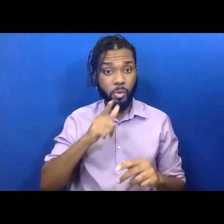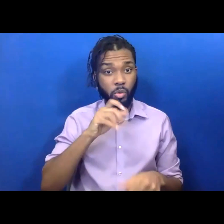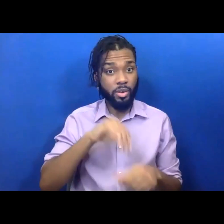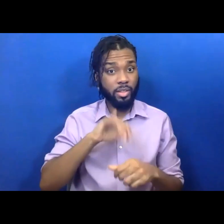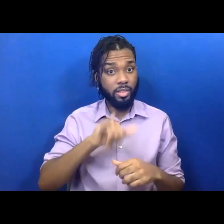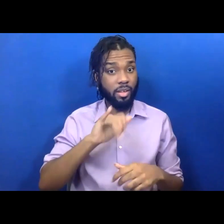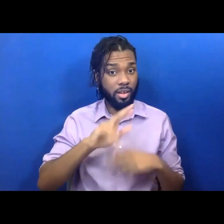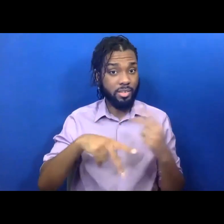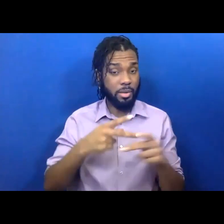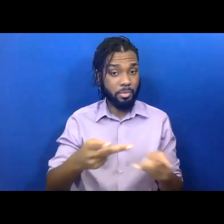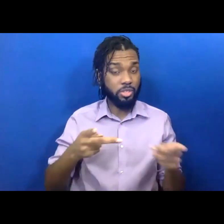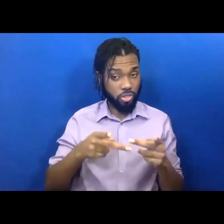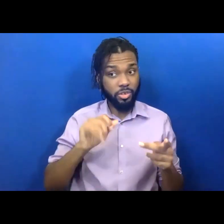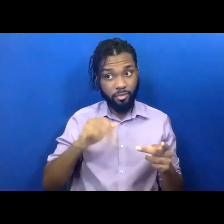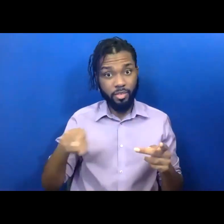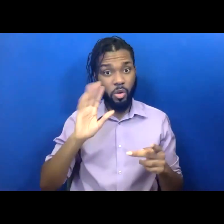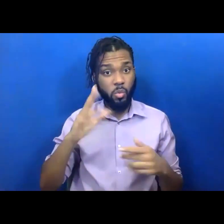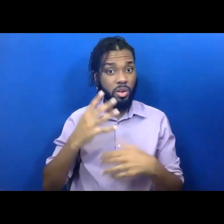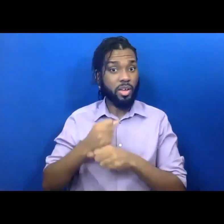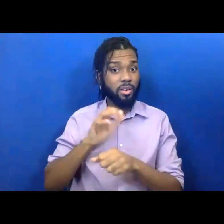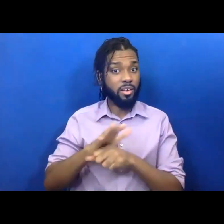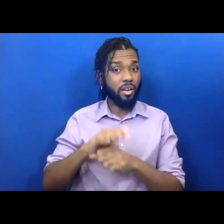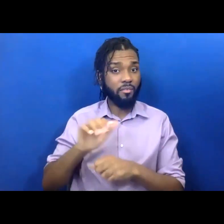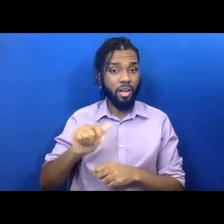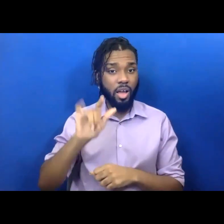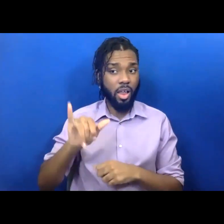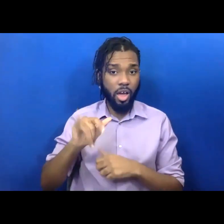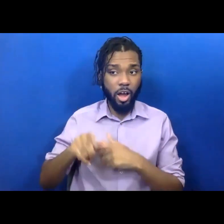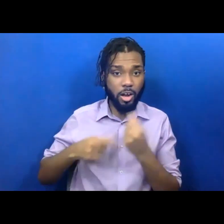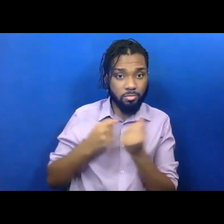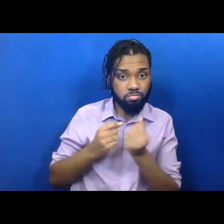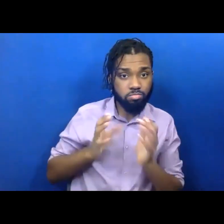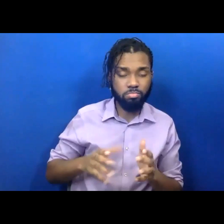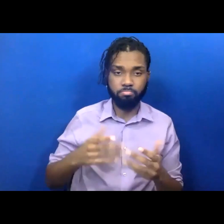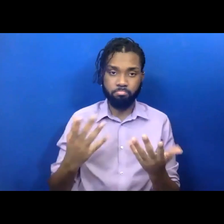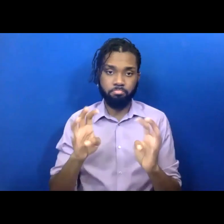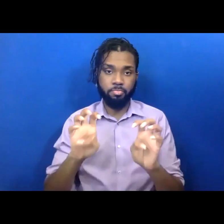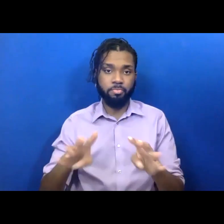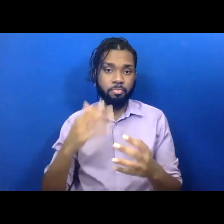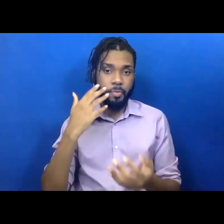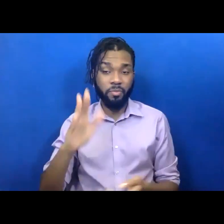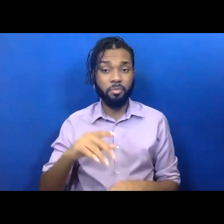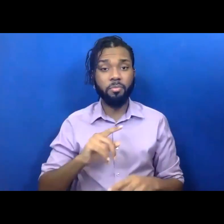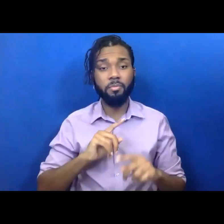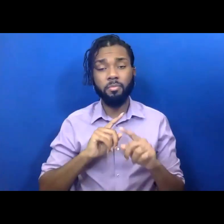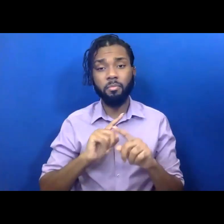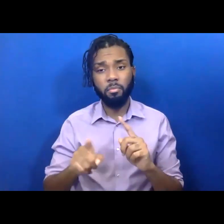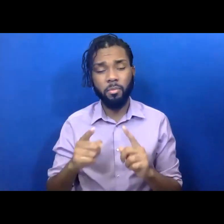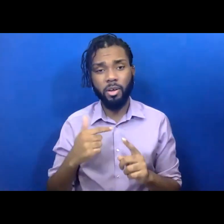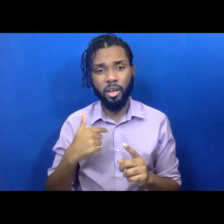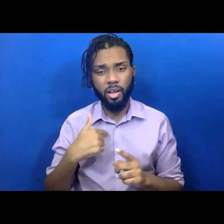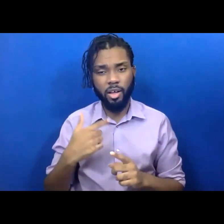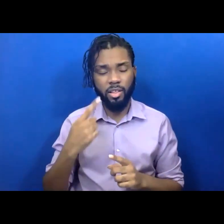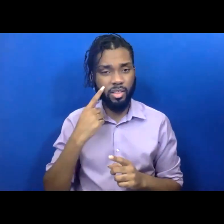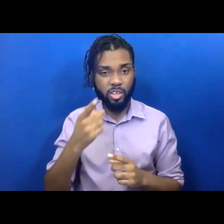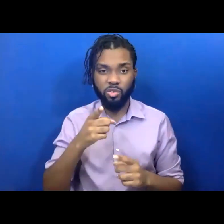will eventually get enough allies. I don't actually know. So there's a way in which you have to, I think, just take a leap